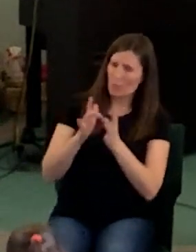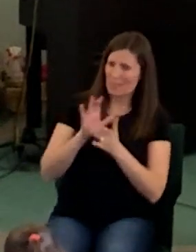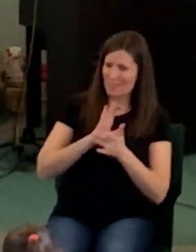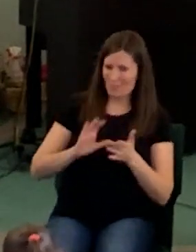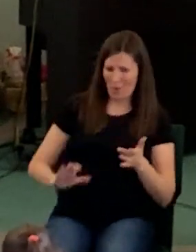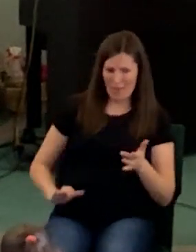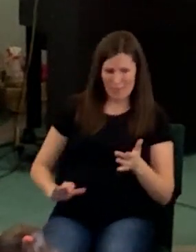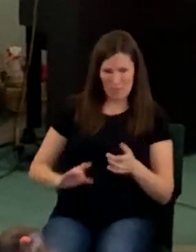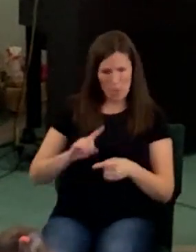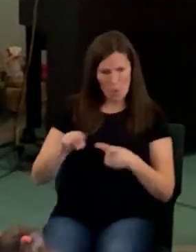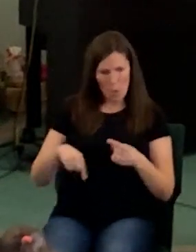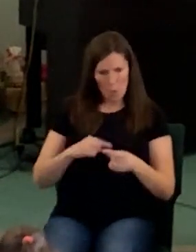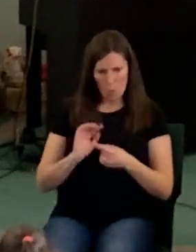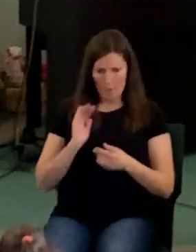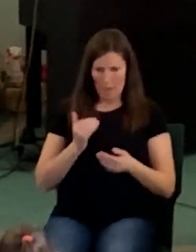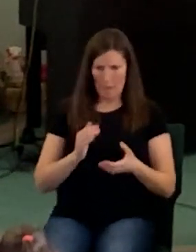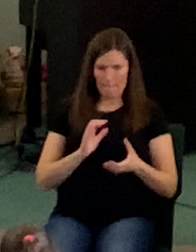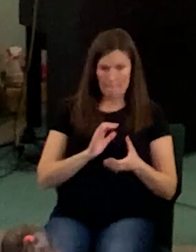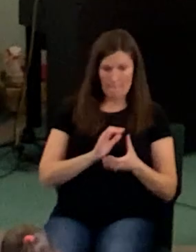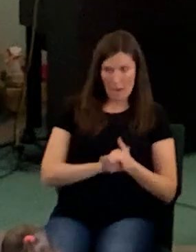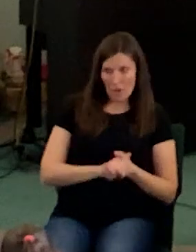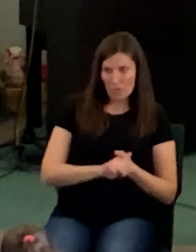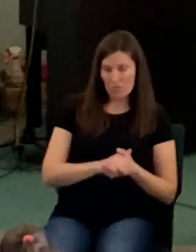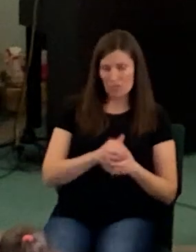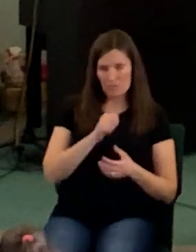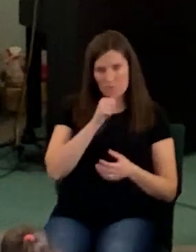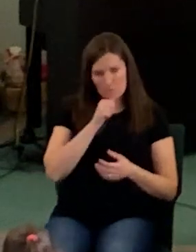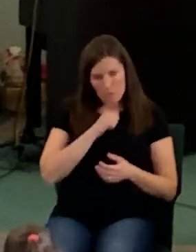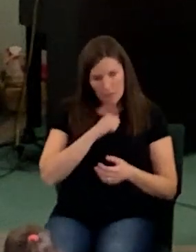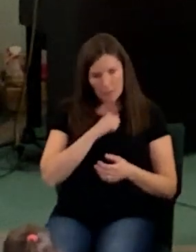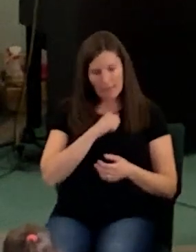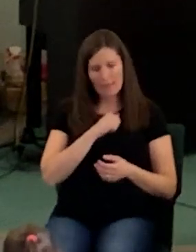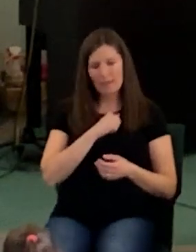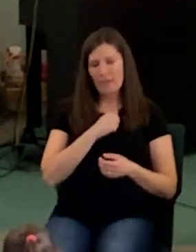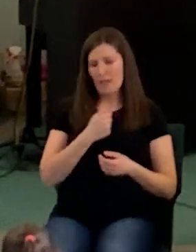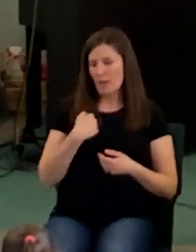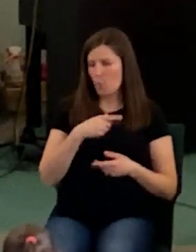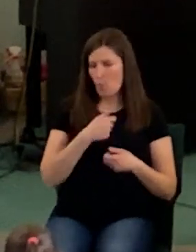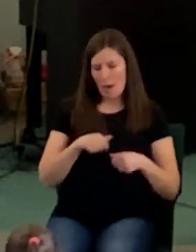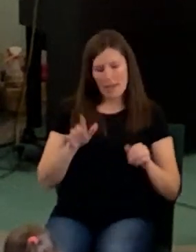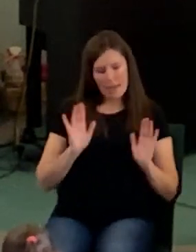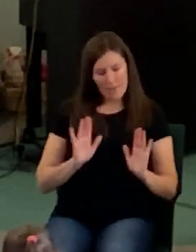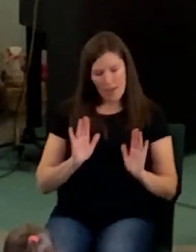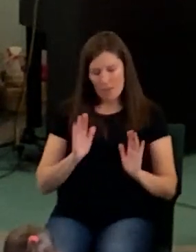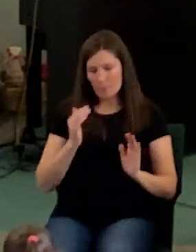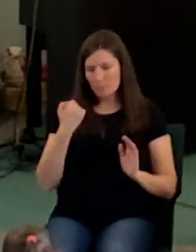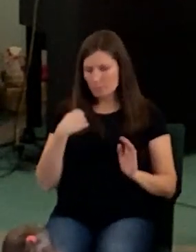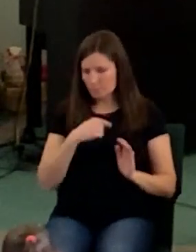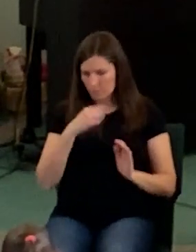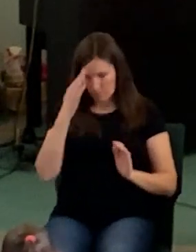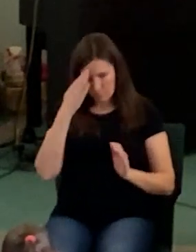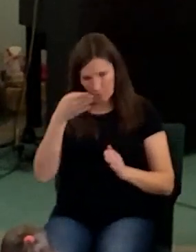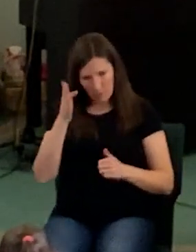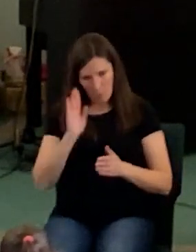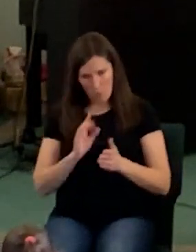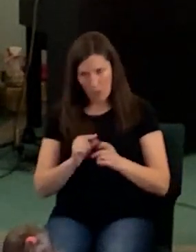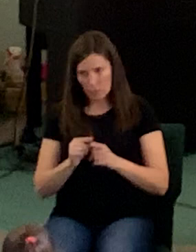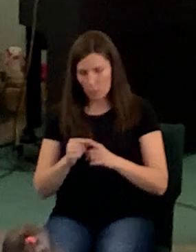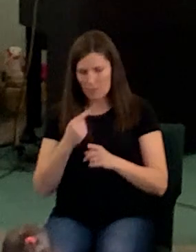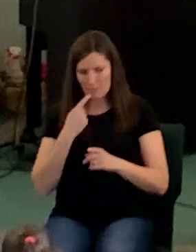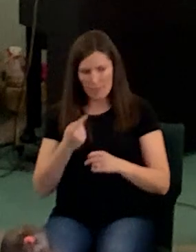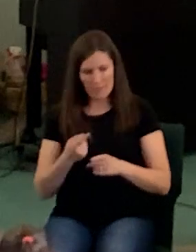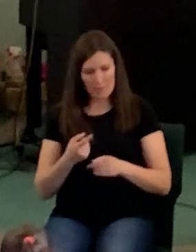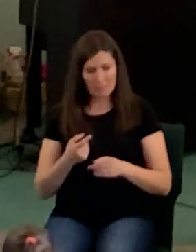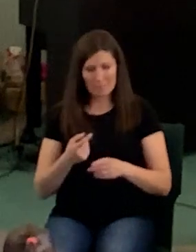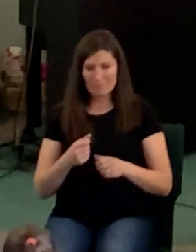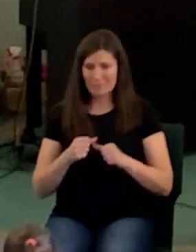When our marriage is struggling and it's easy to call it quits and just give up, we know God's word says to stick with it and that God hates